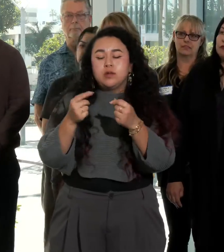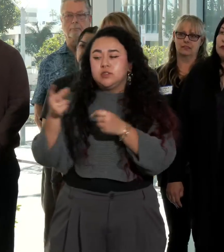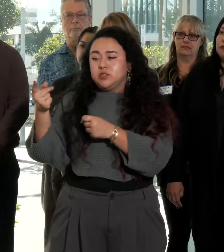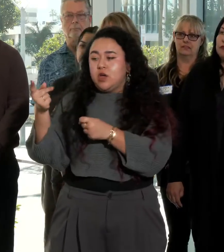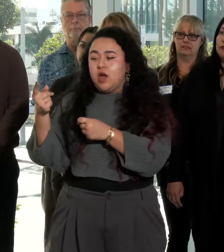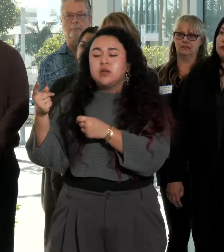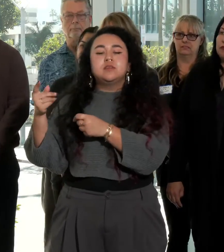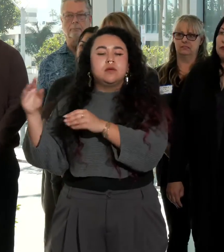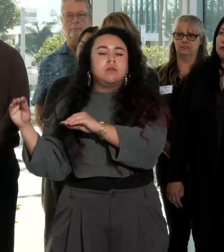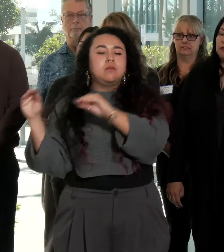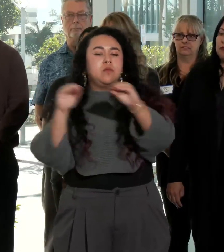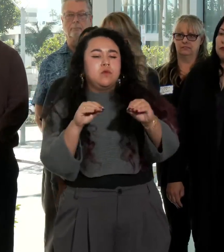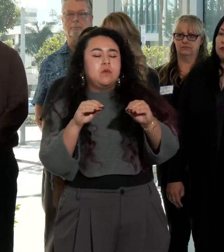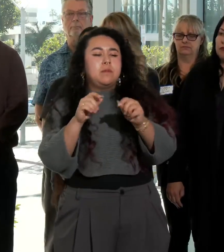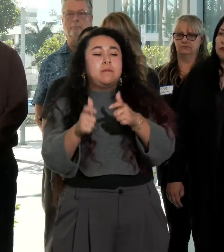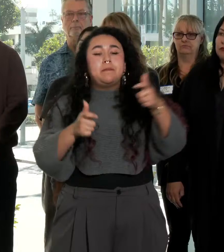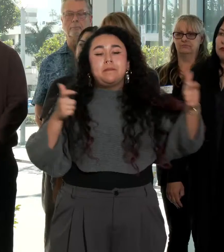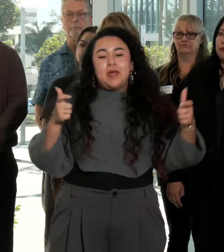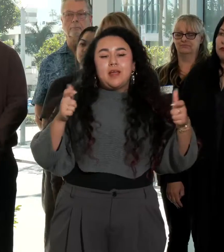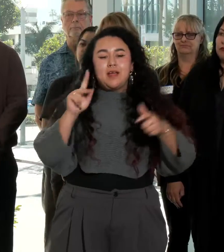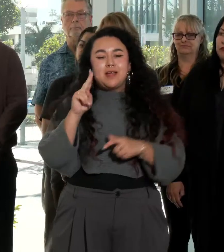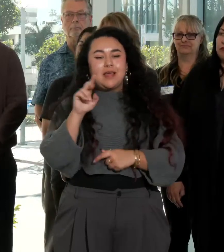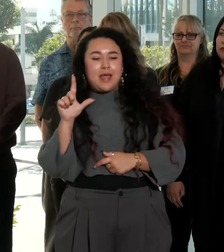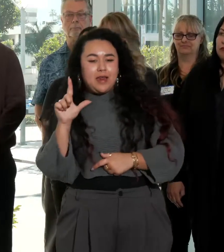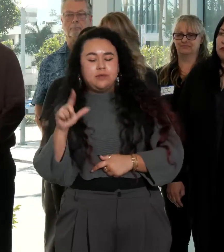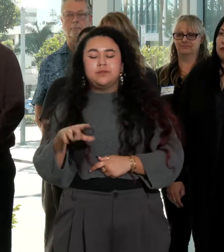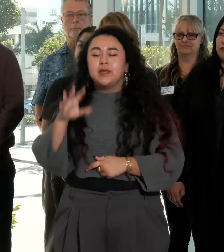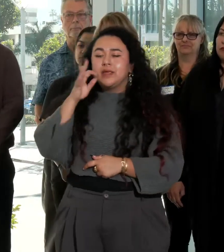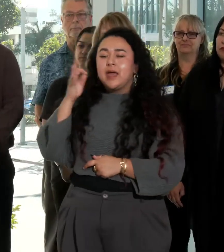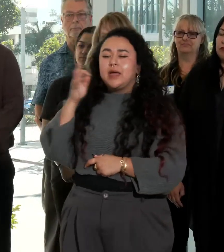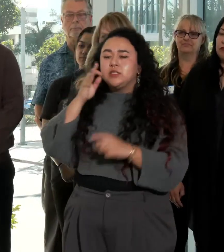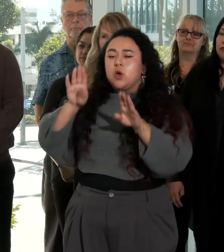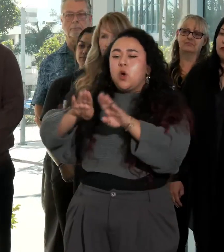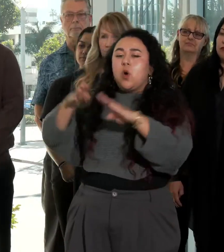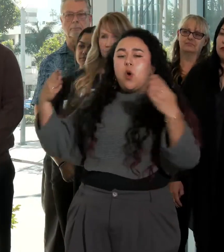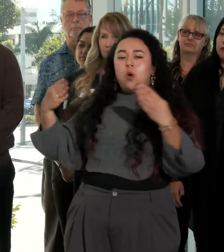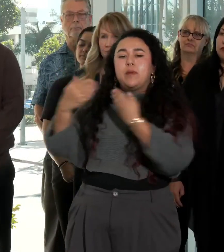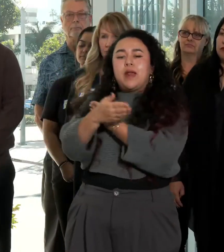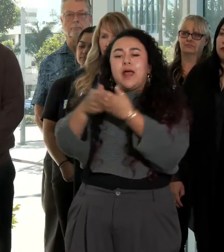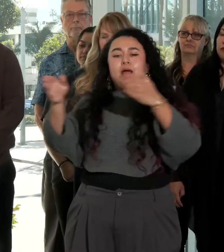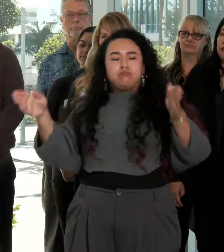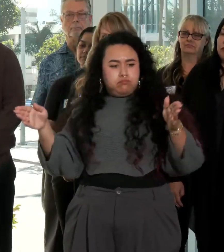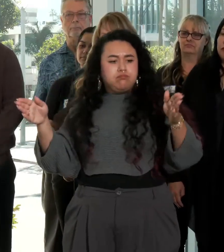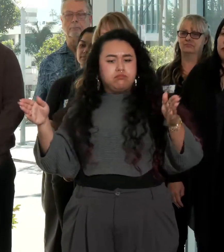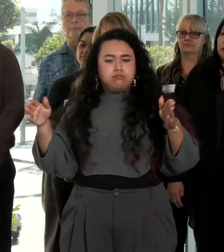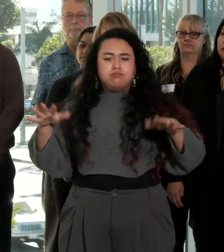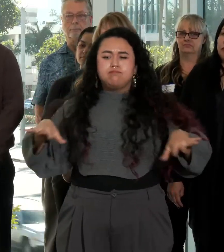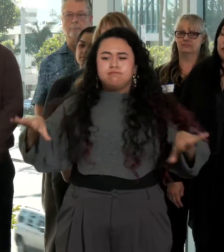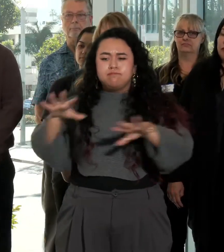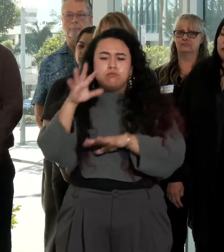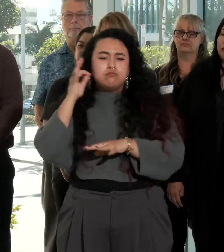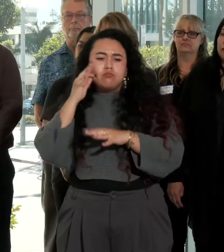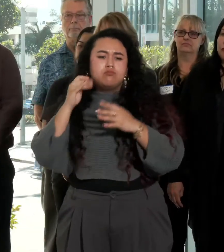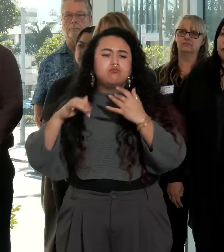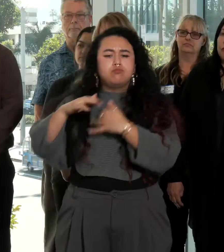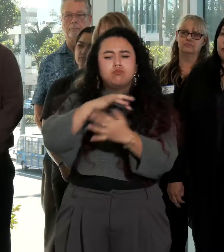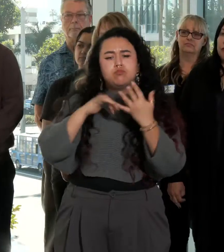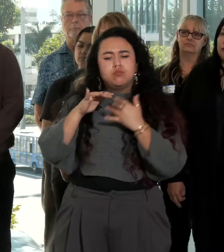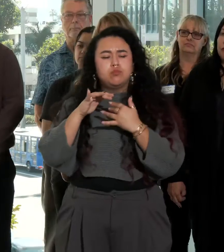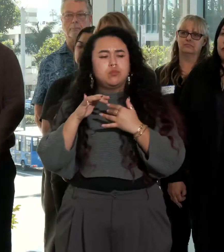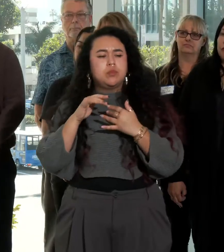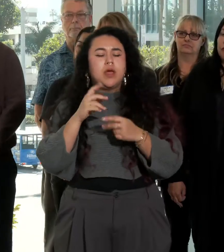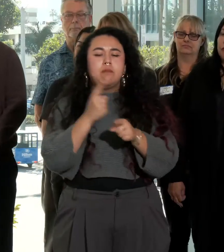dogs into more spacious kennels, moving cats into open-air catteries, and creating proper medical